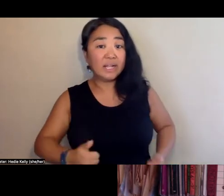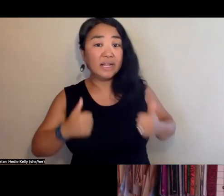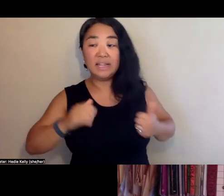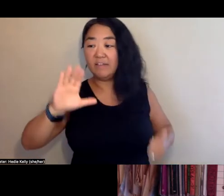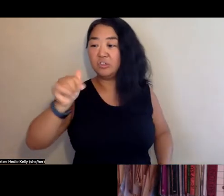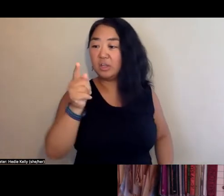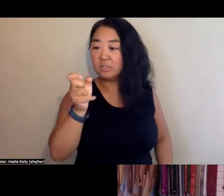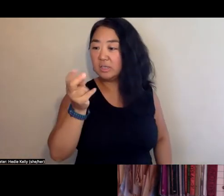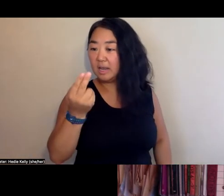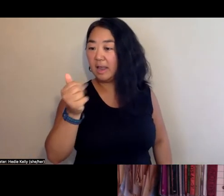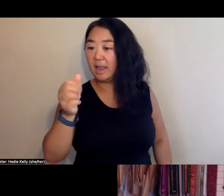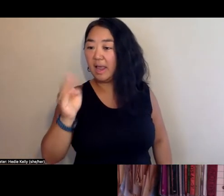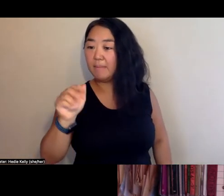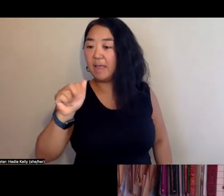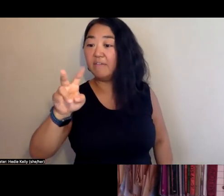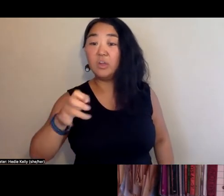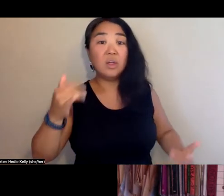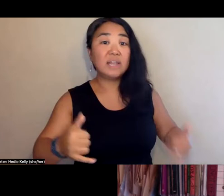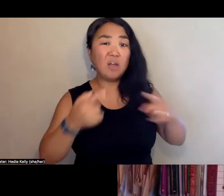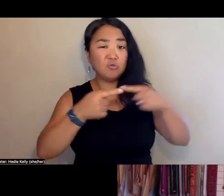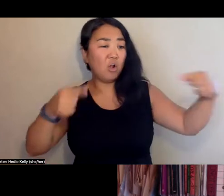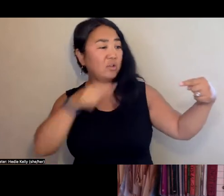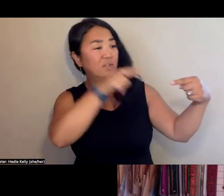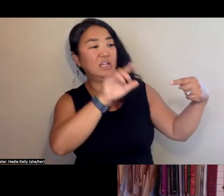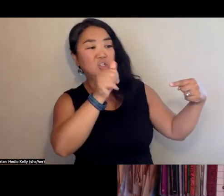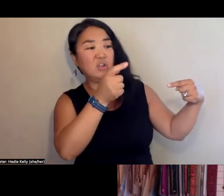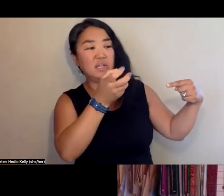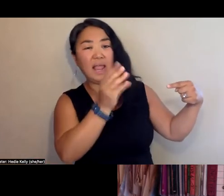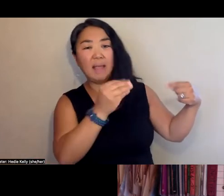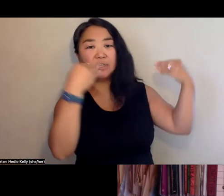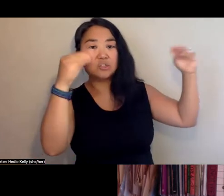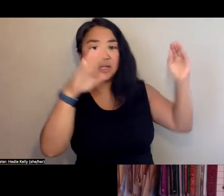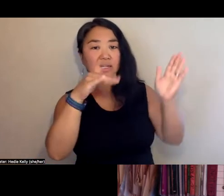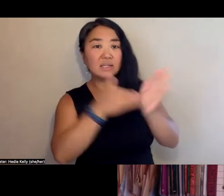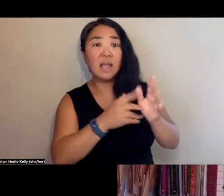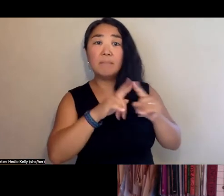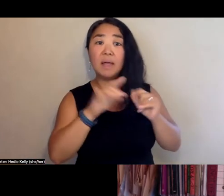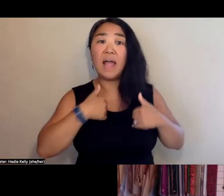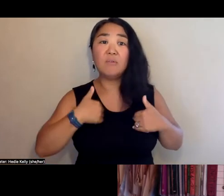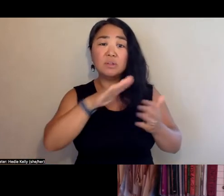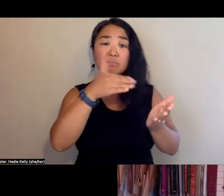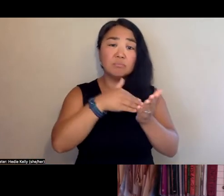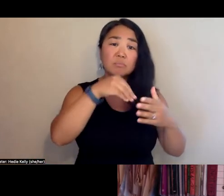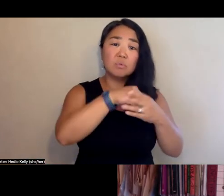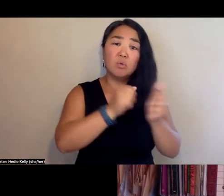there, across from what's now the Cheltenham Shopping Center. But when I was there, it was part of a huge estate.